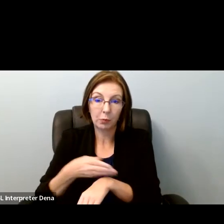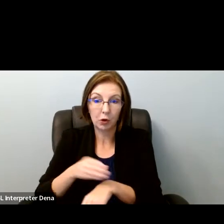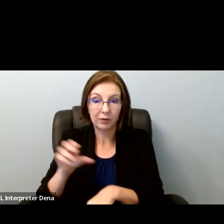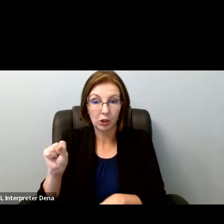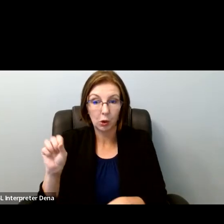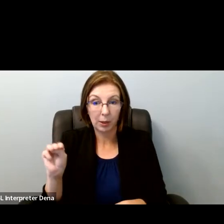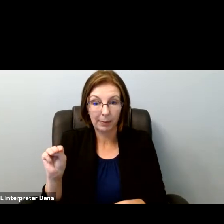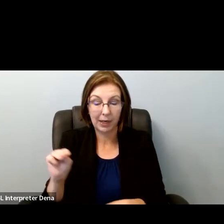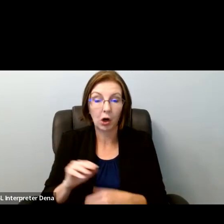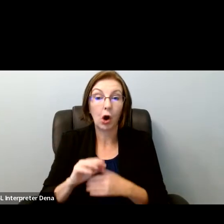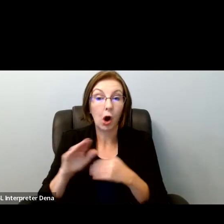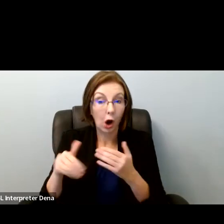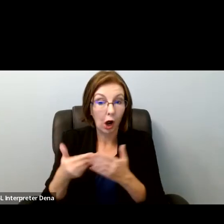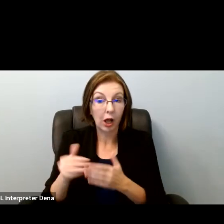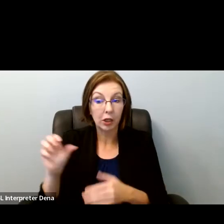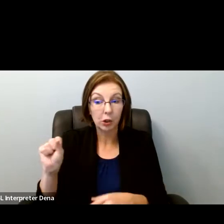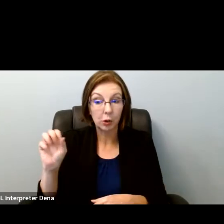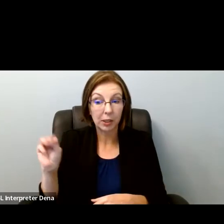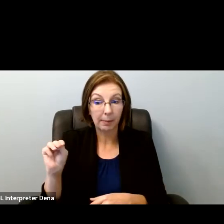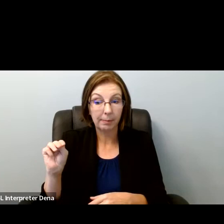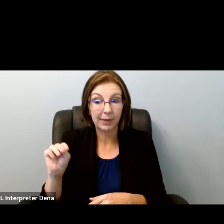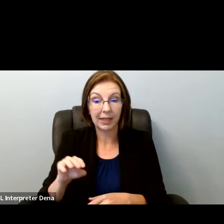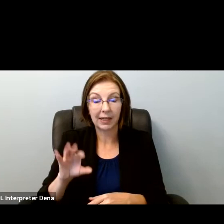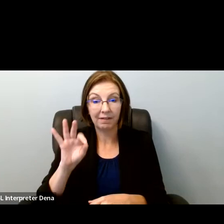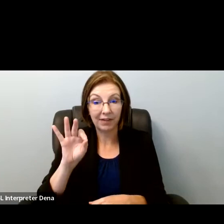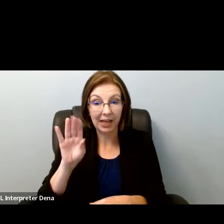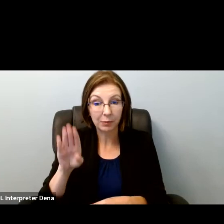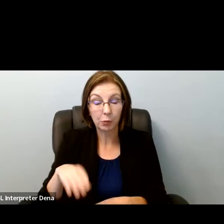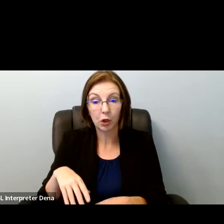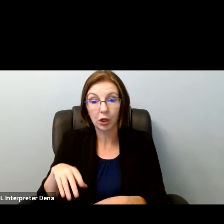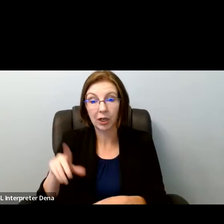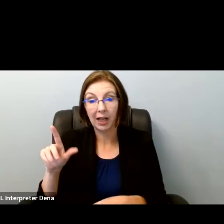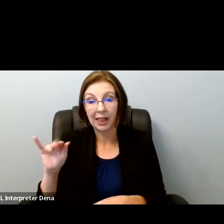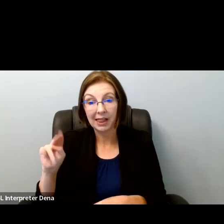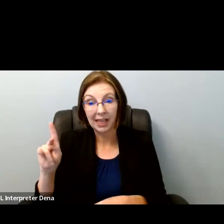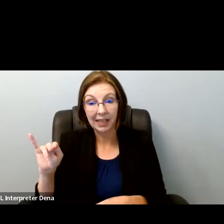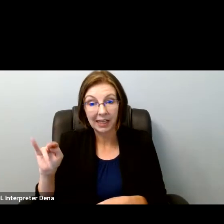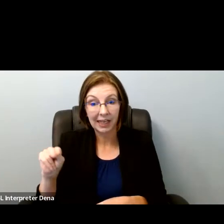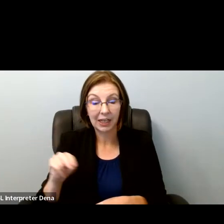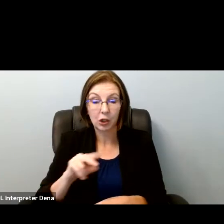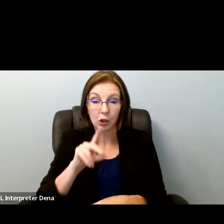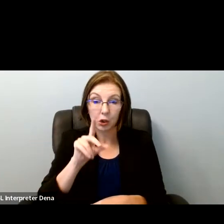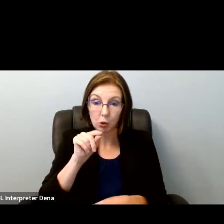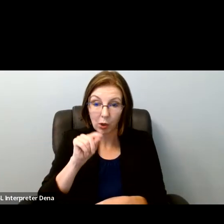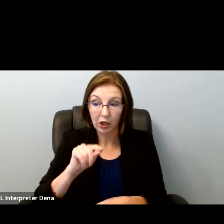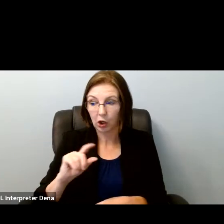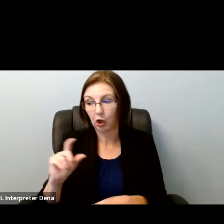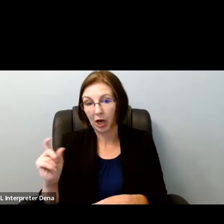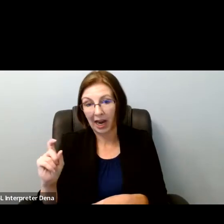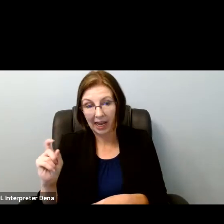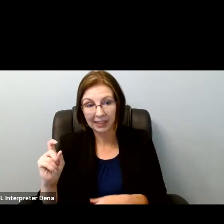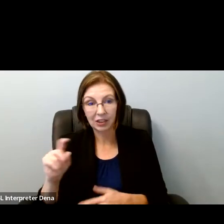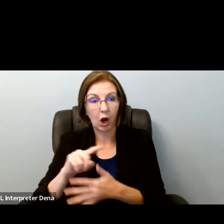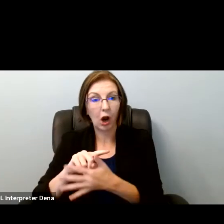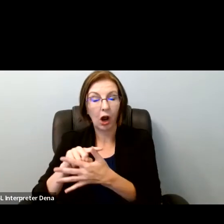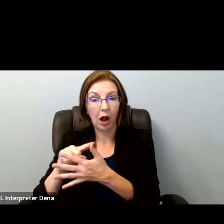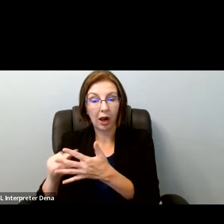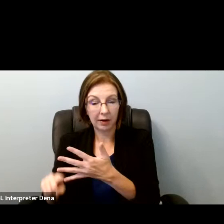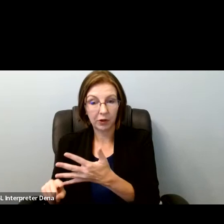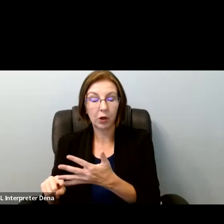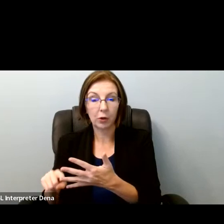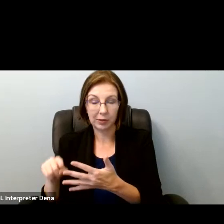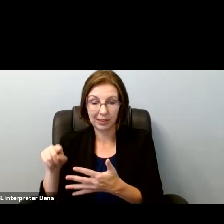our social media channels, that is Facebook, LinkedIn, Twitter, or X, has